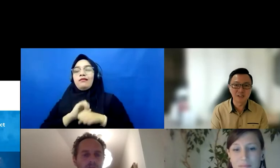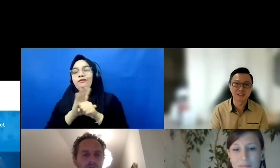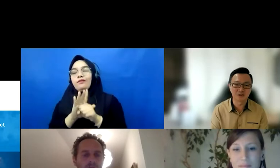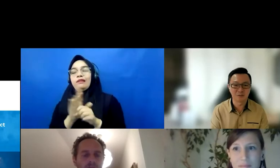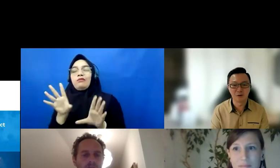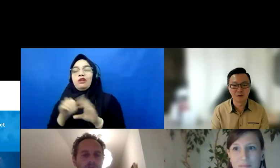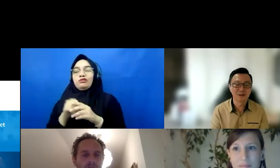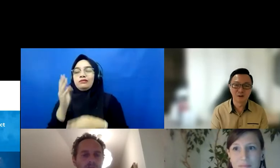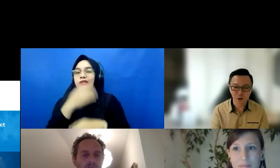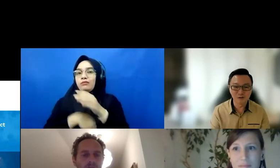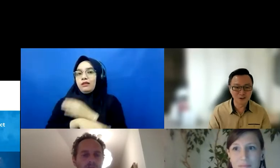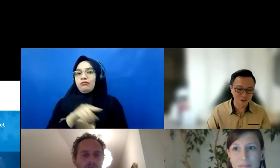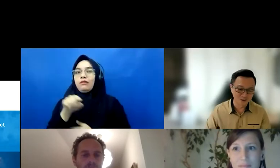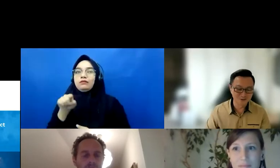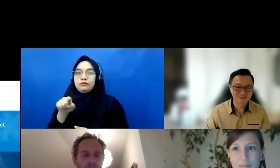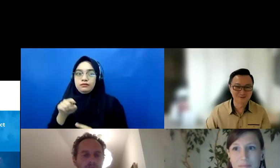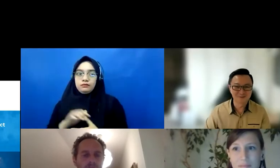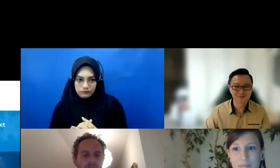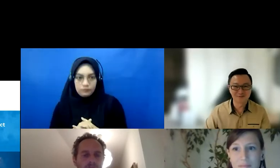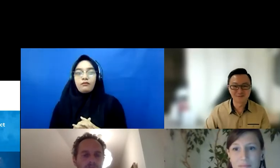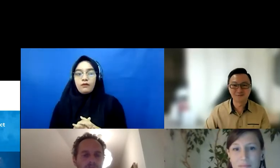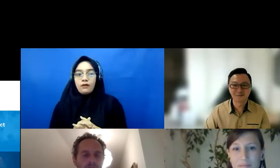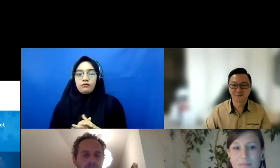this research report. Over to you.